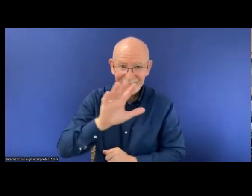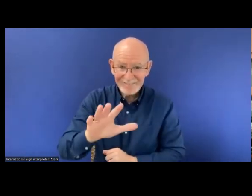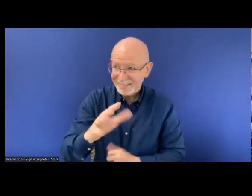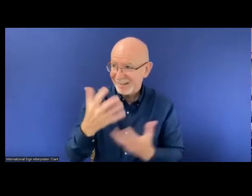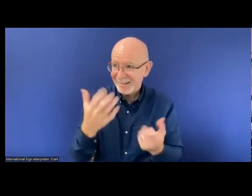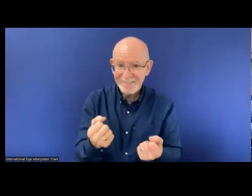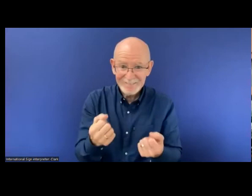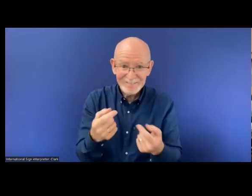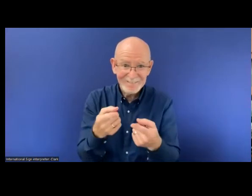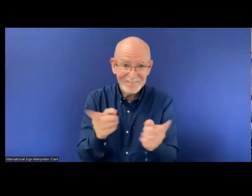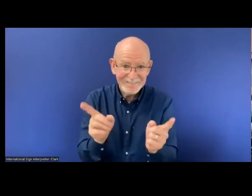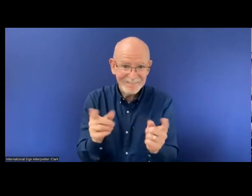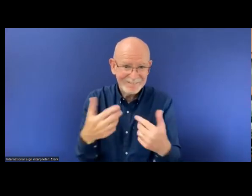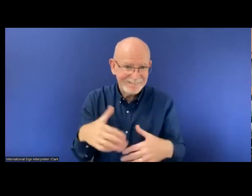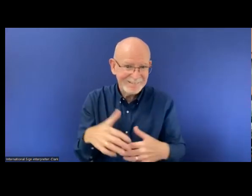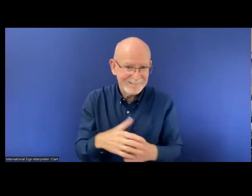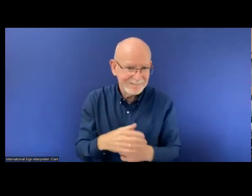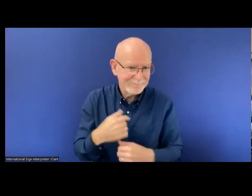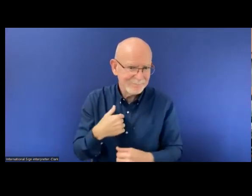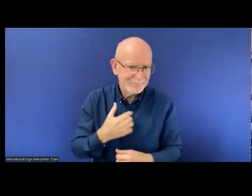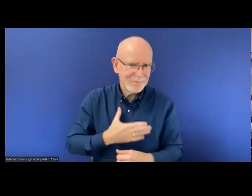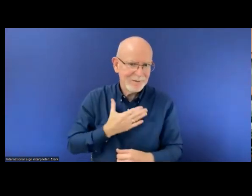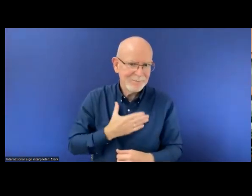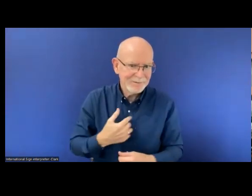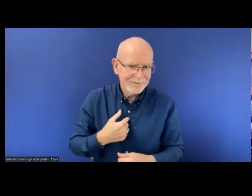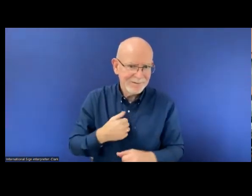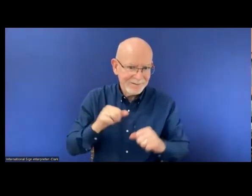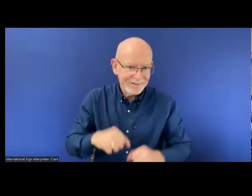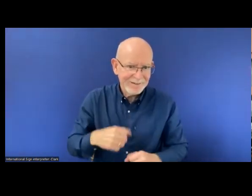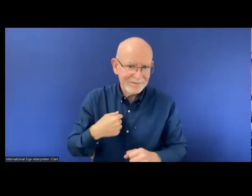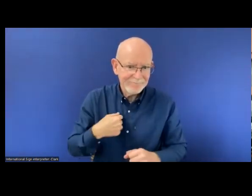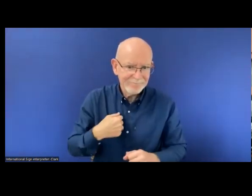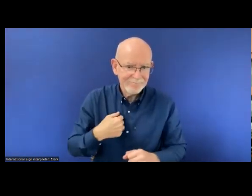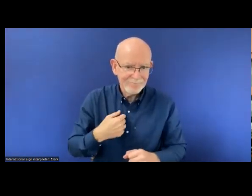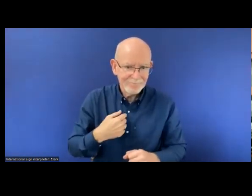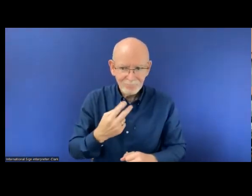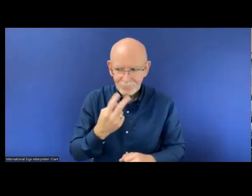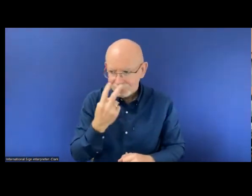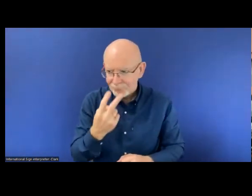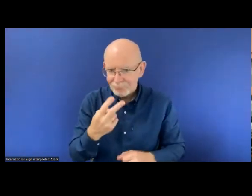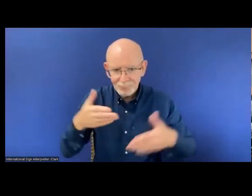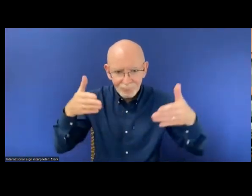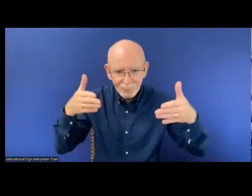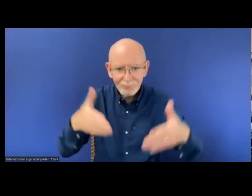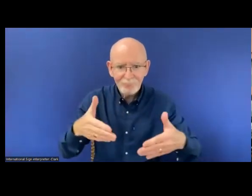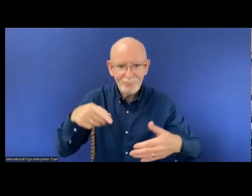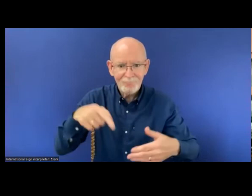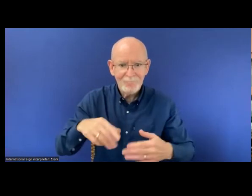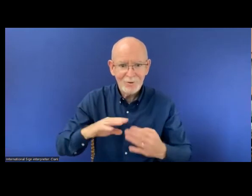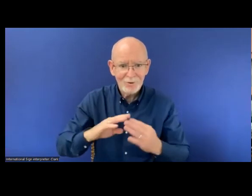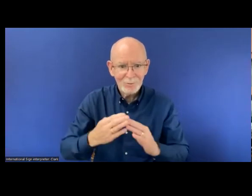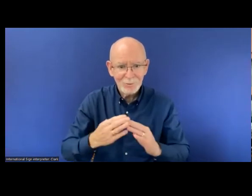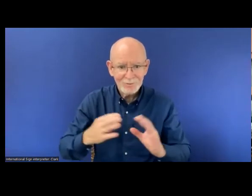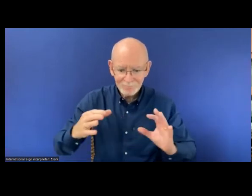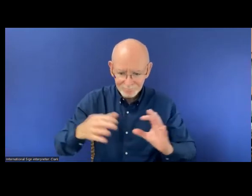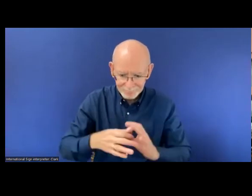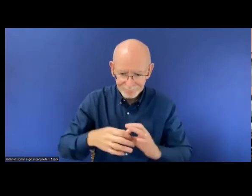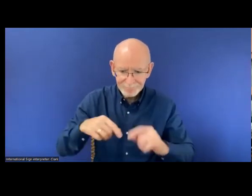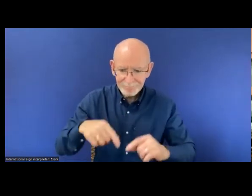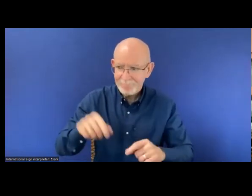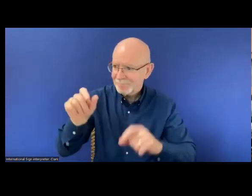community and the member states to be here. I want to thank my esteemed